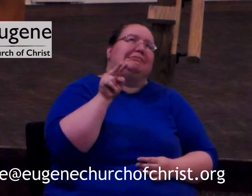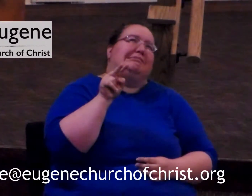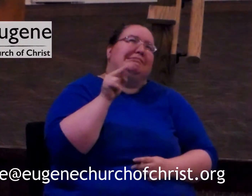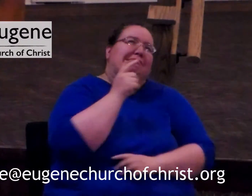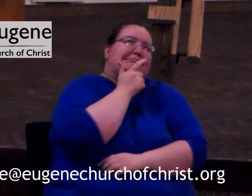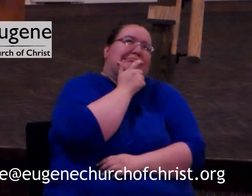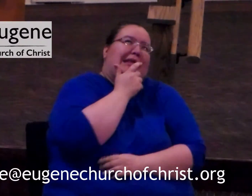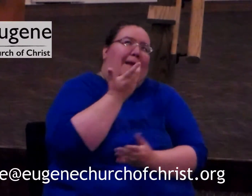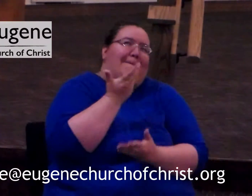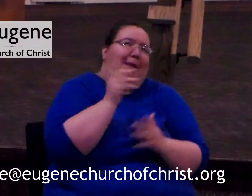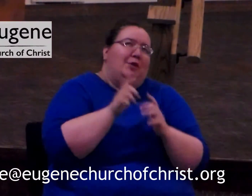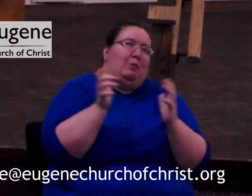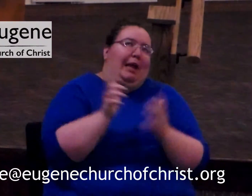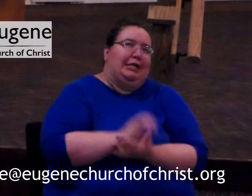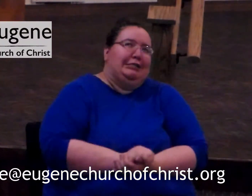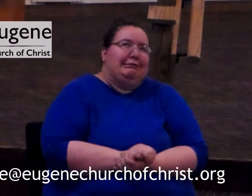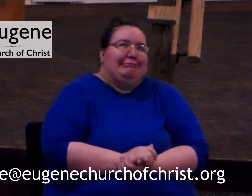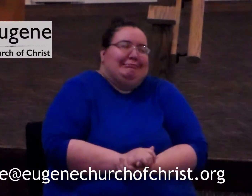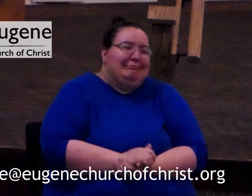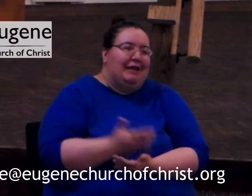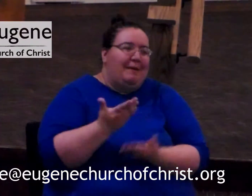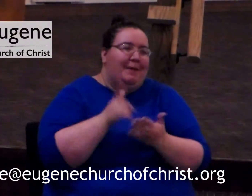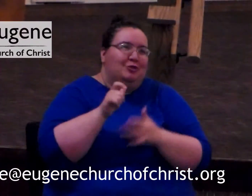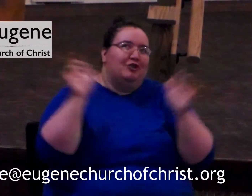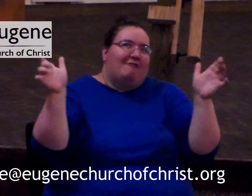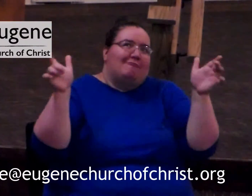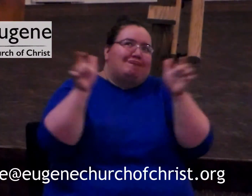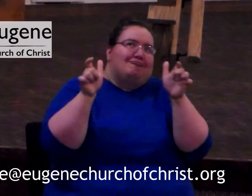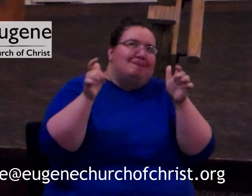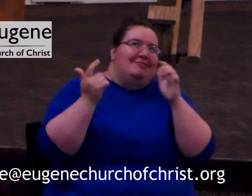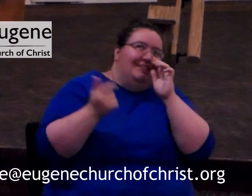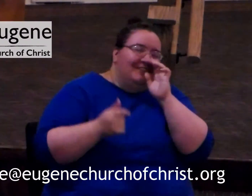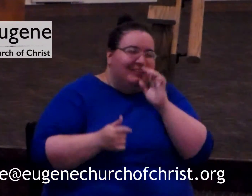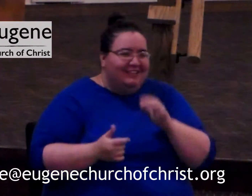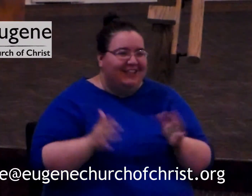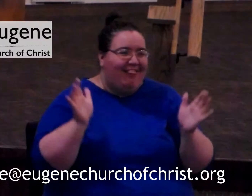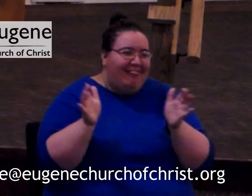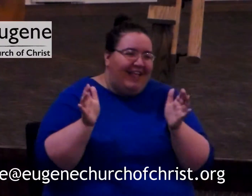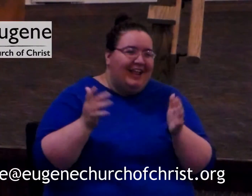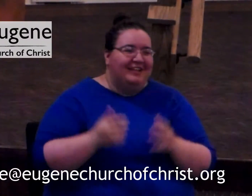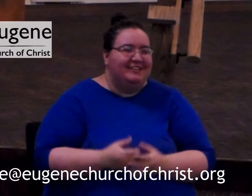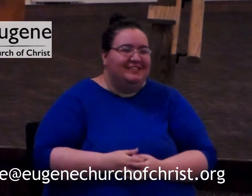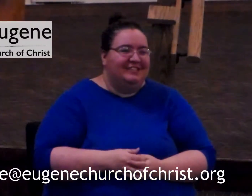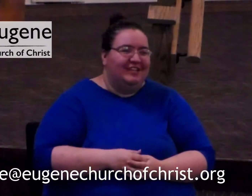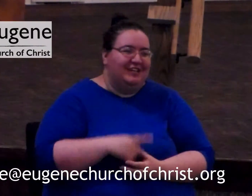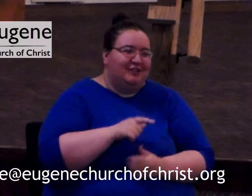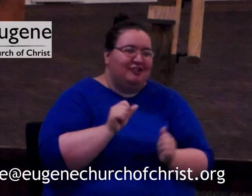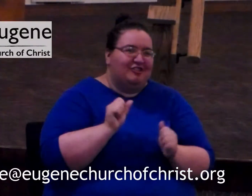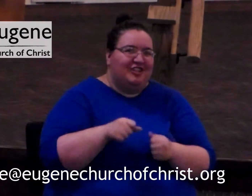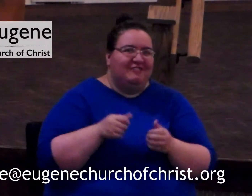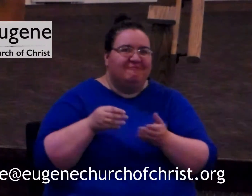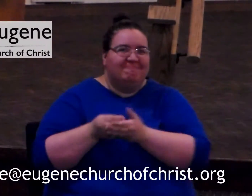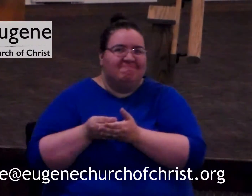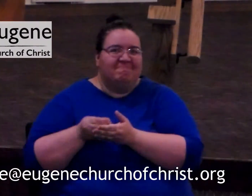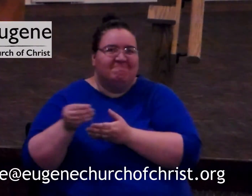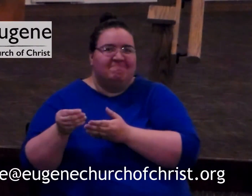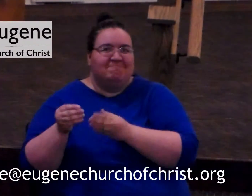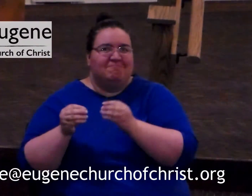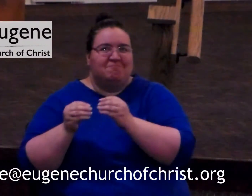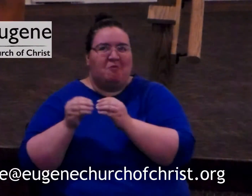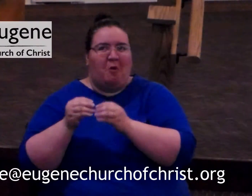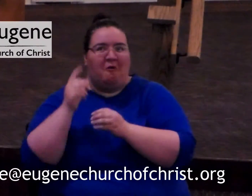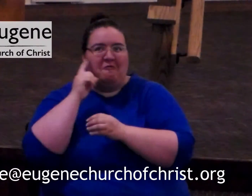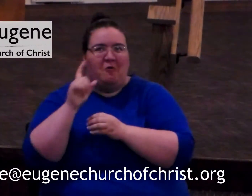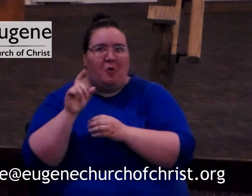size down, probably been okay. We could have funded the Ashcrafts for another year in Africa instead of having quite that big a chandelier. But